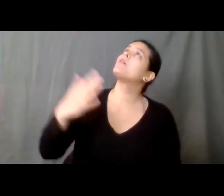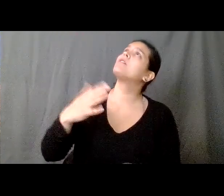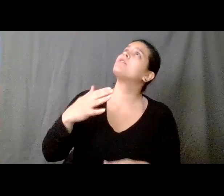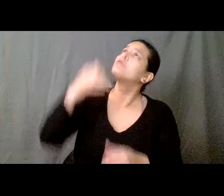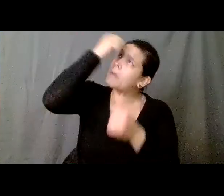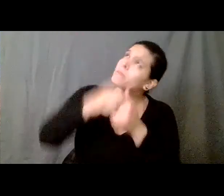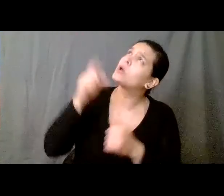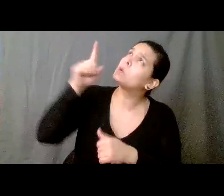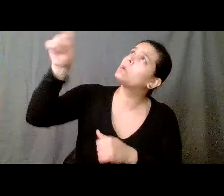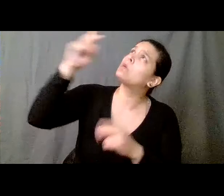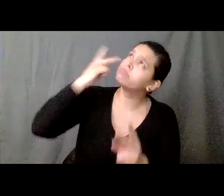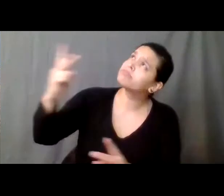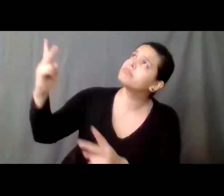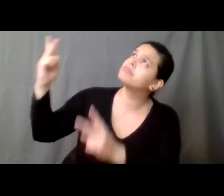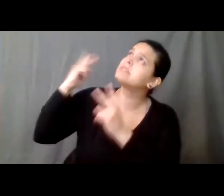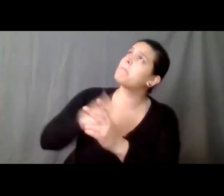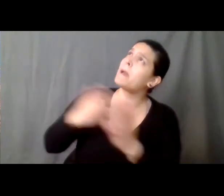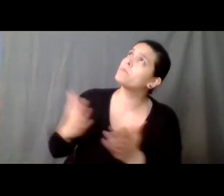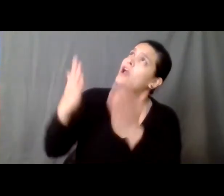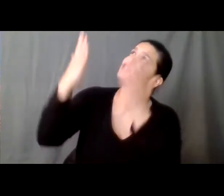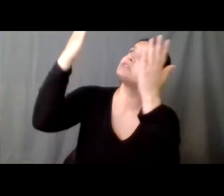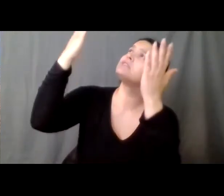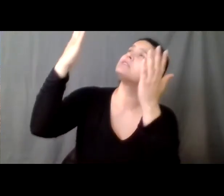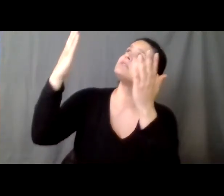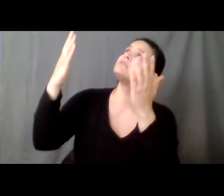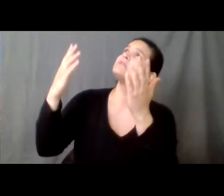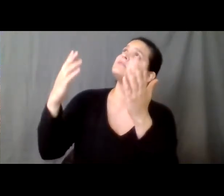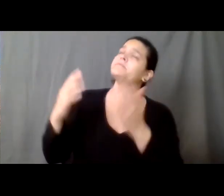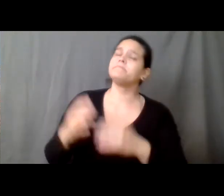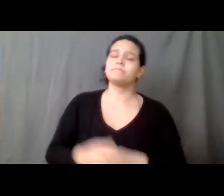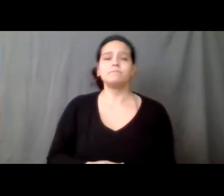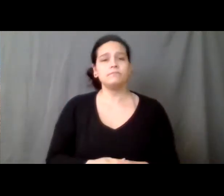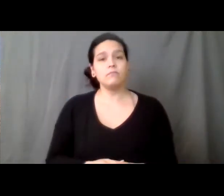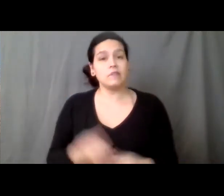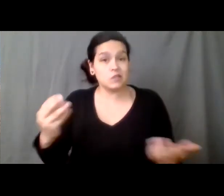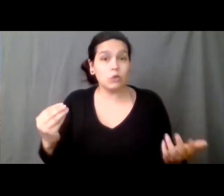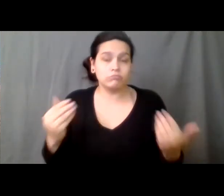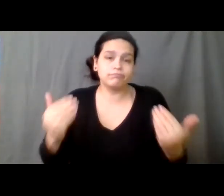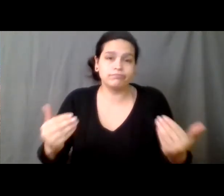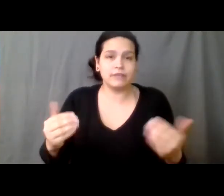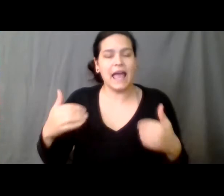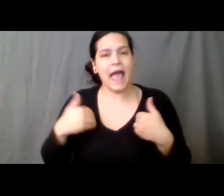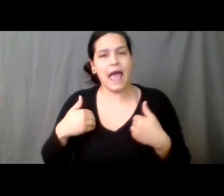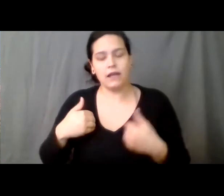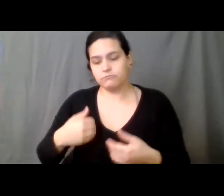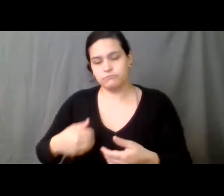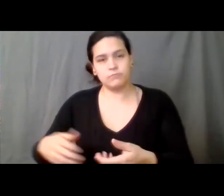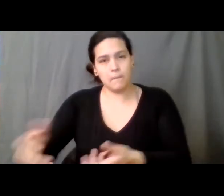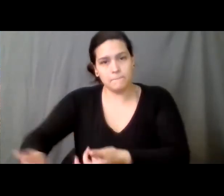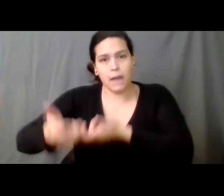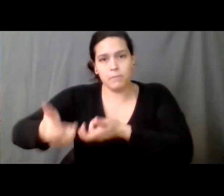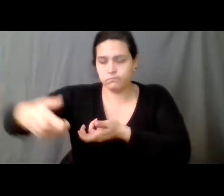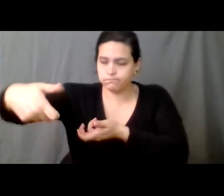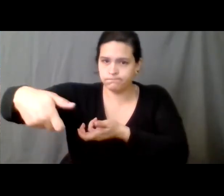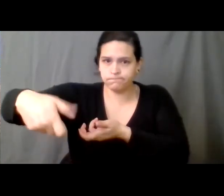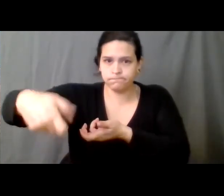them in my prayers as I said them. And so I did a pipe, and I put some tobacco down in the sacred